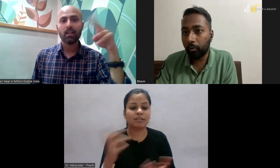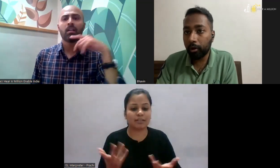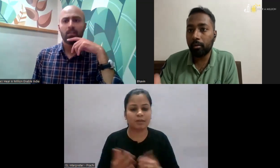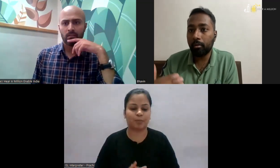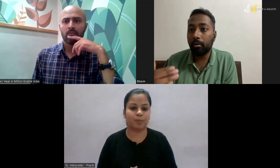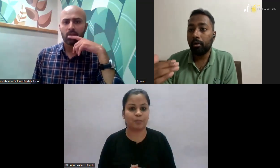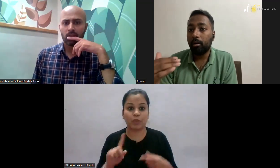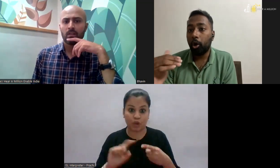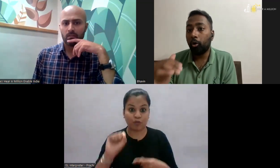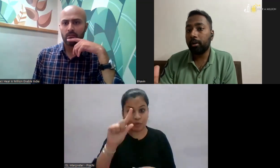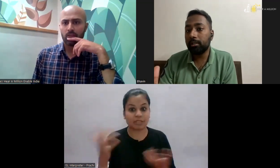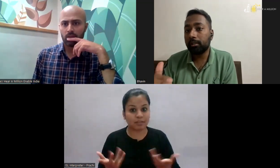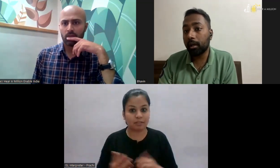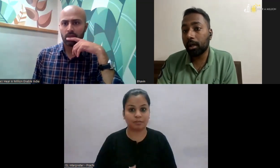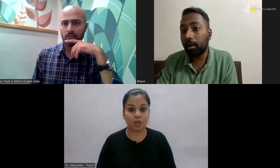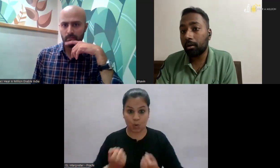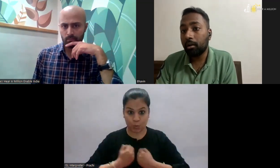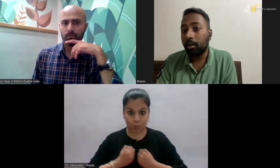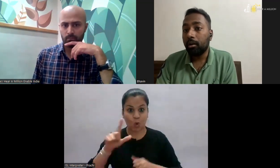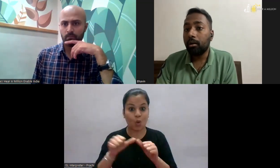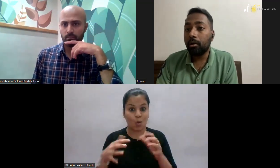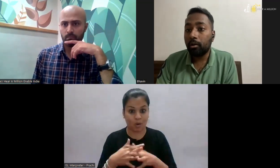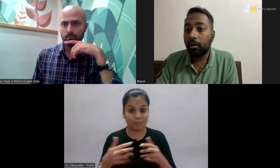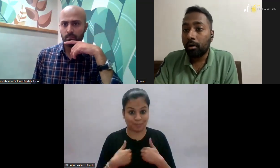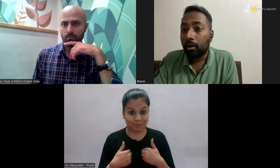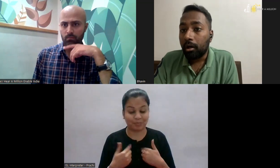First of all, our law is that